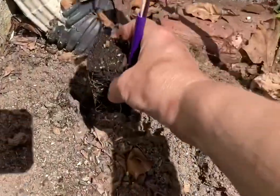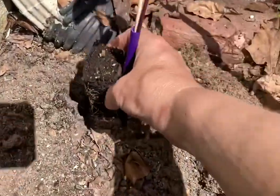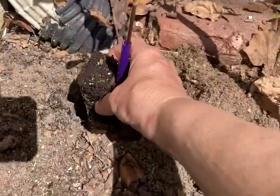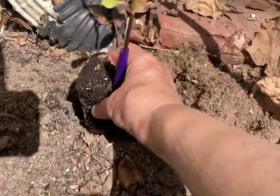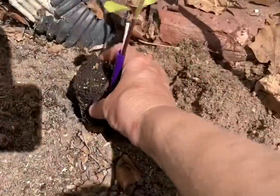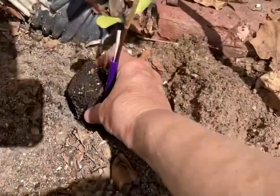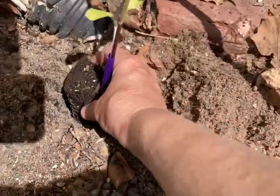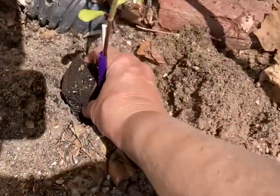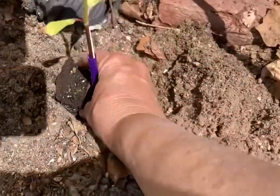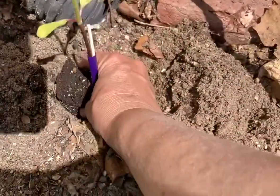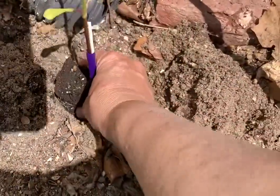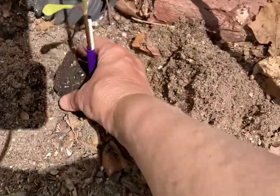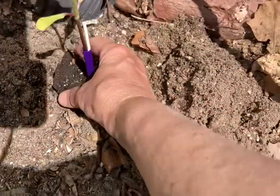will survive.